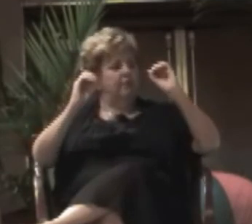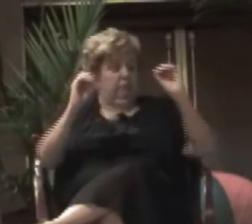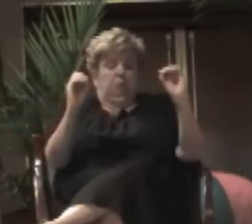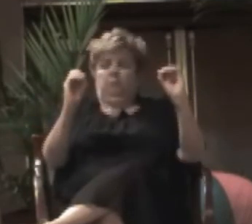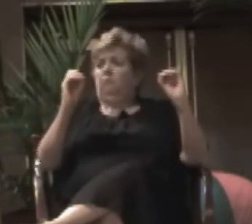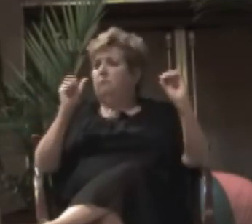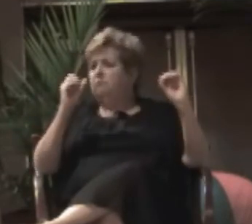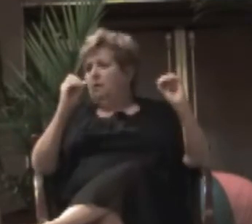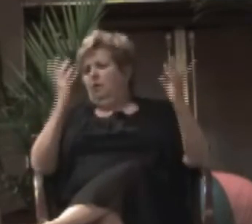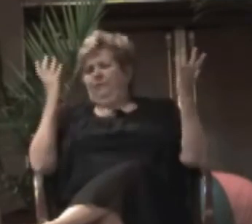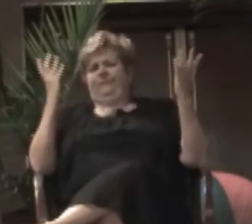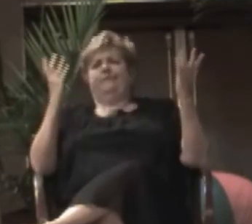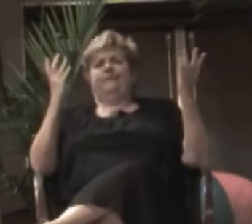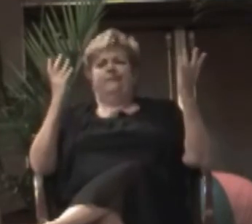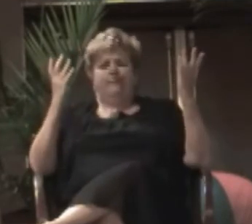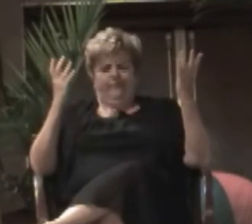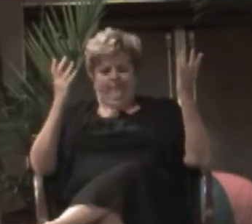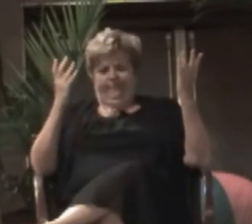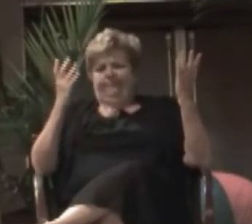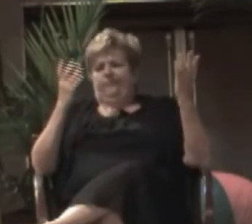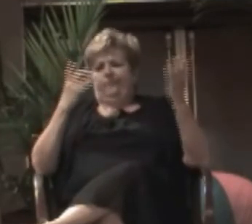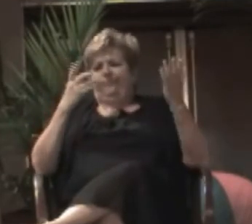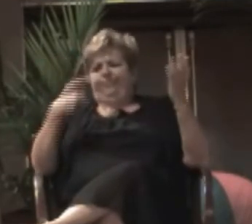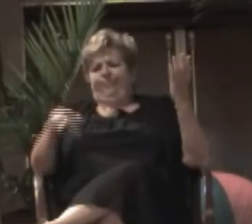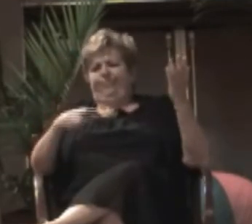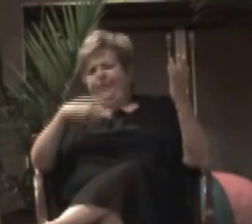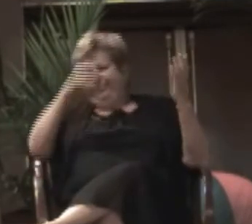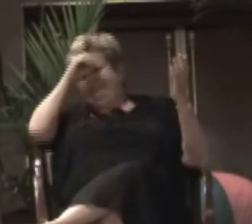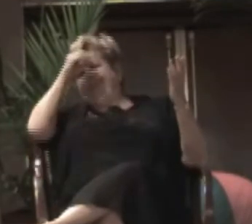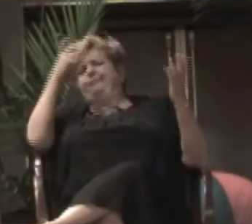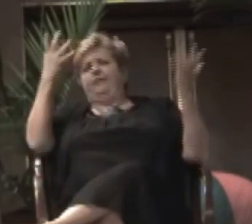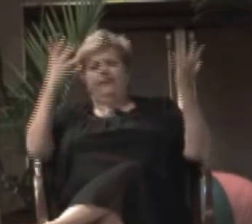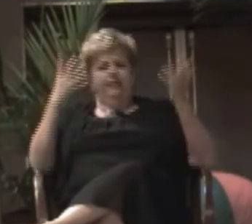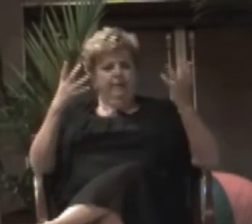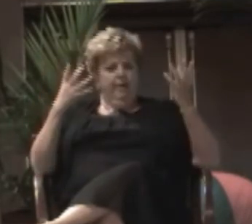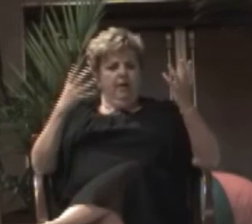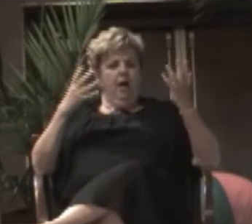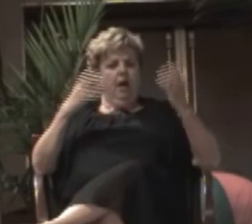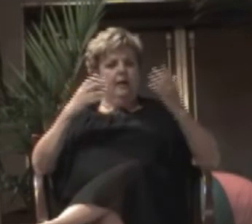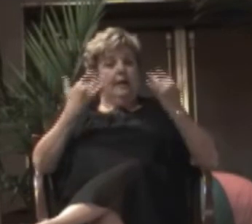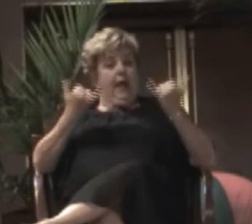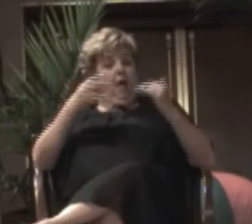this outfit, man, and I'll get out of here and do something with my life, and I did.